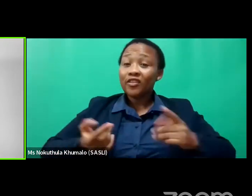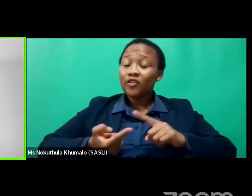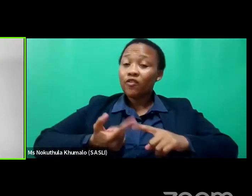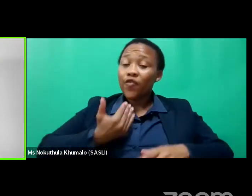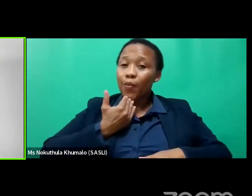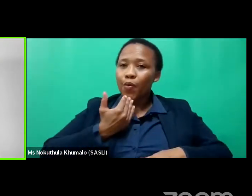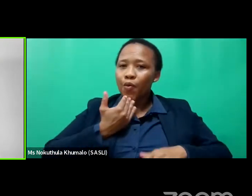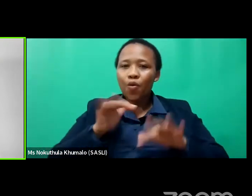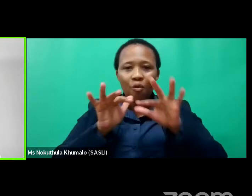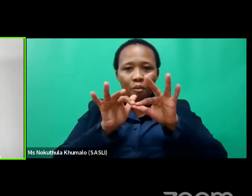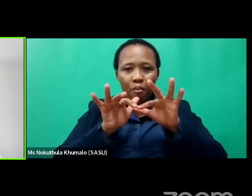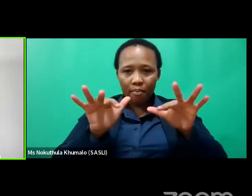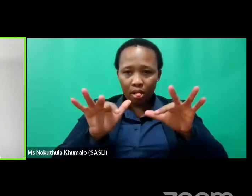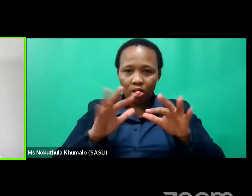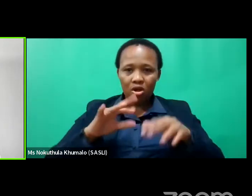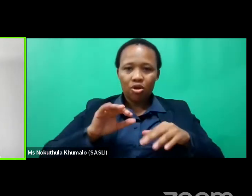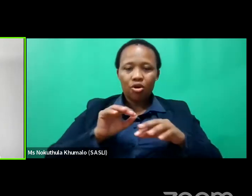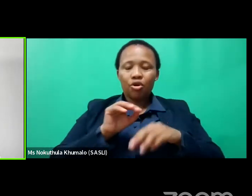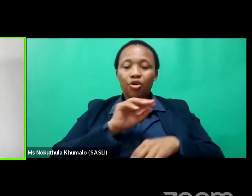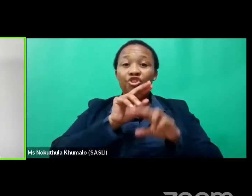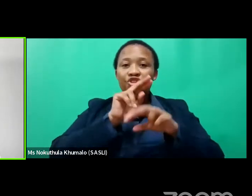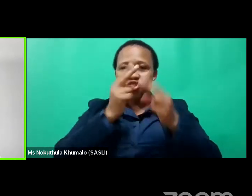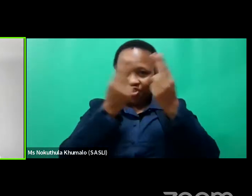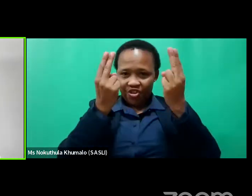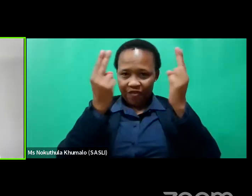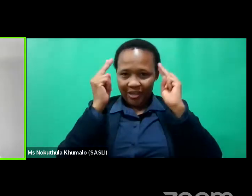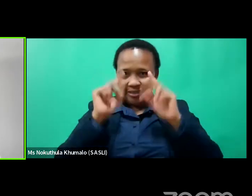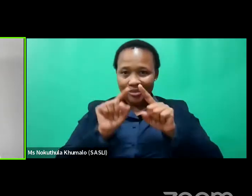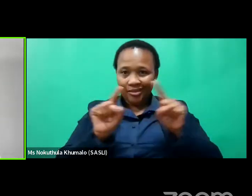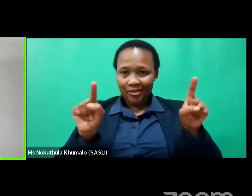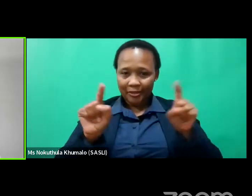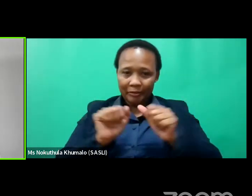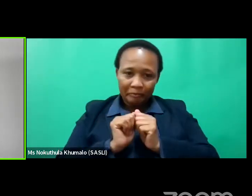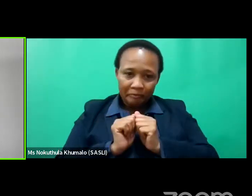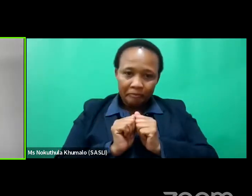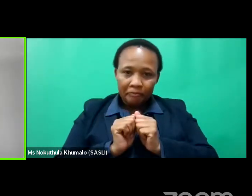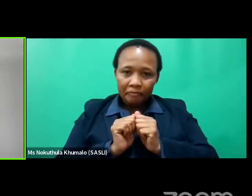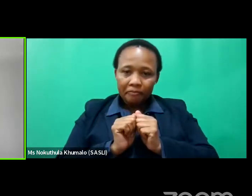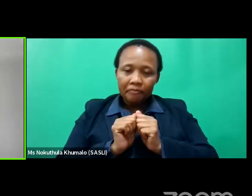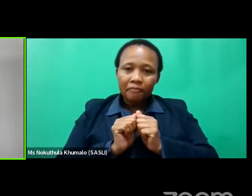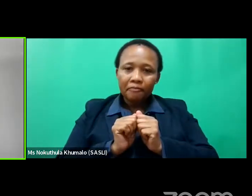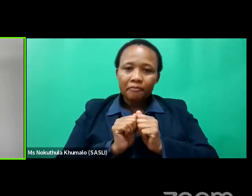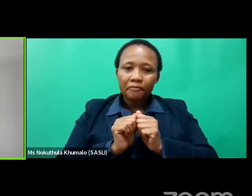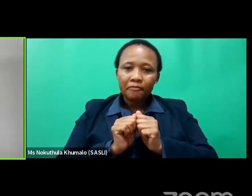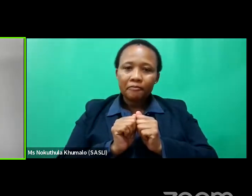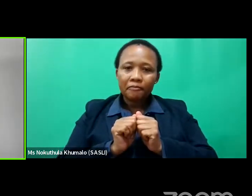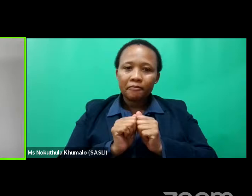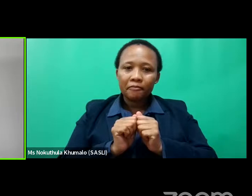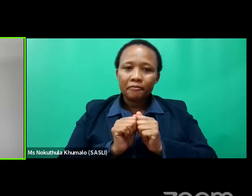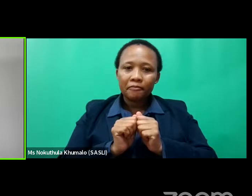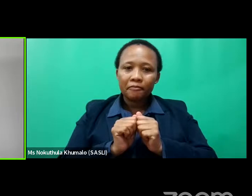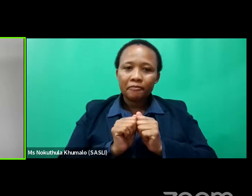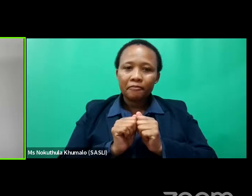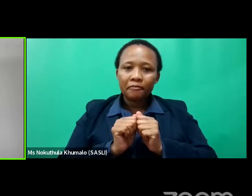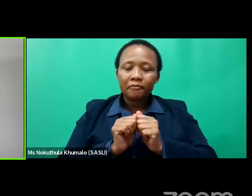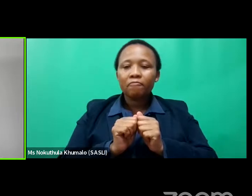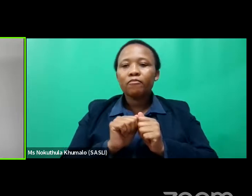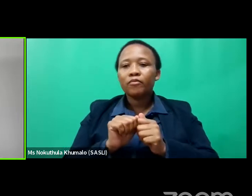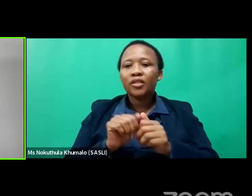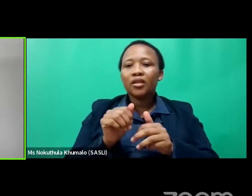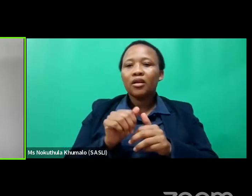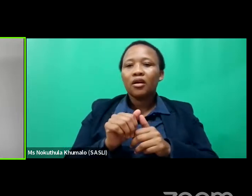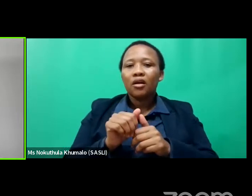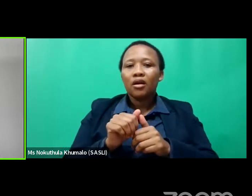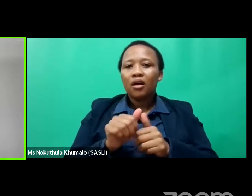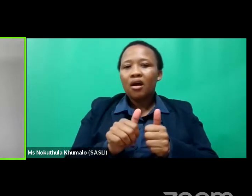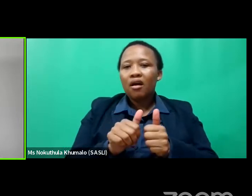I am bringing with me the things from the Vice Chancellor and Principal